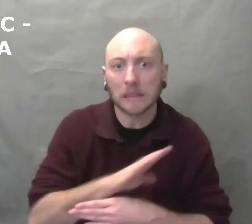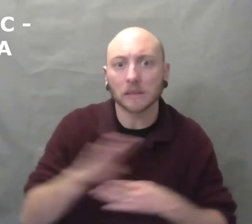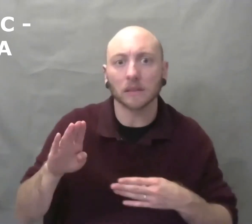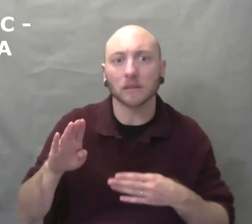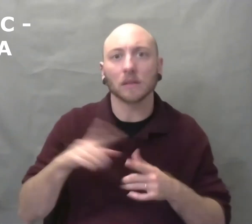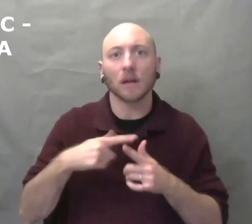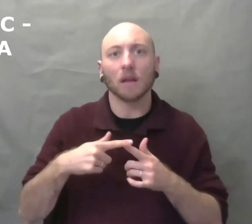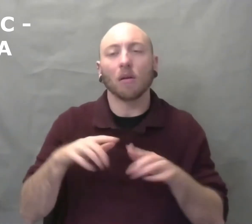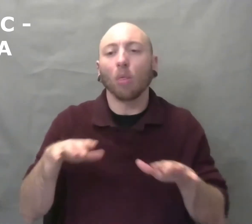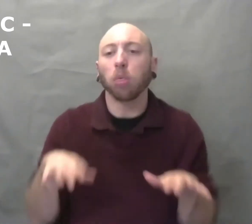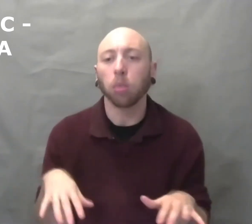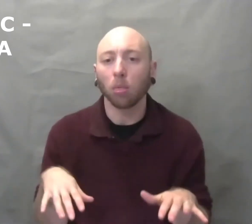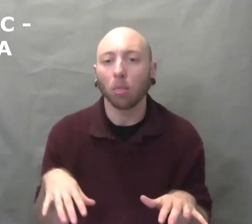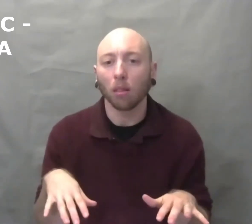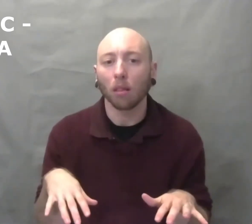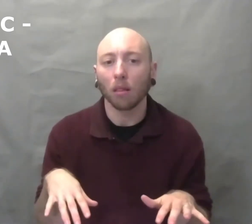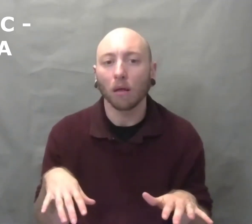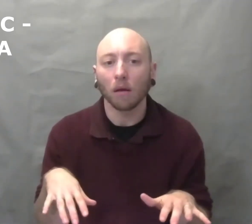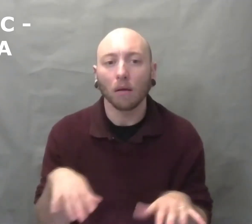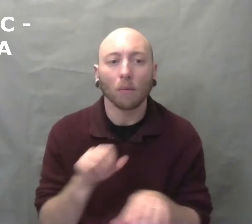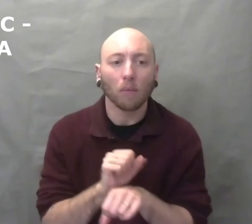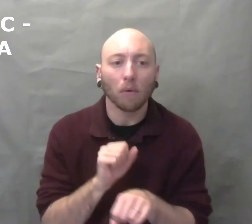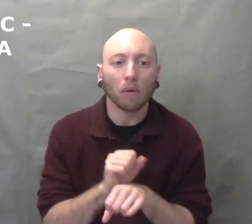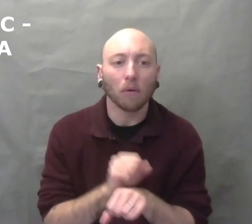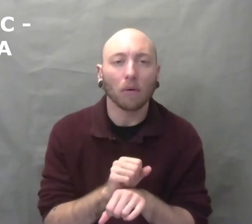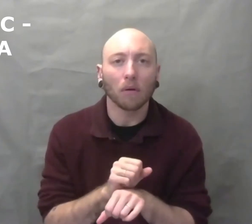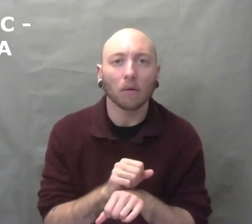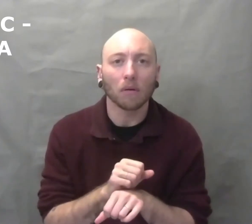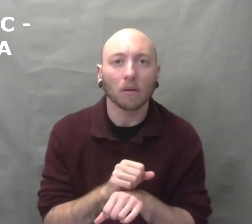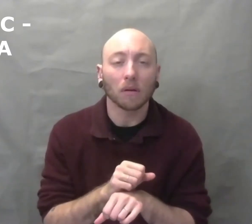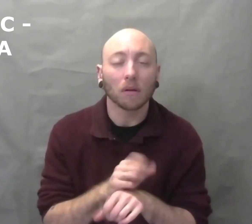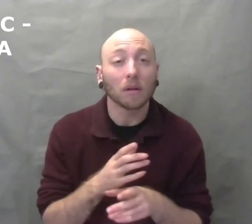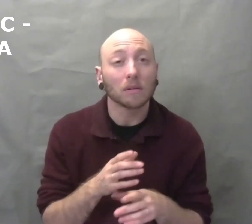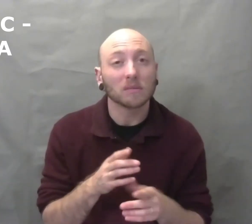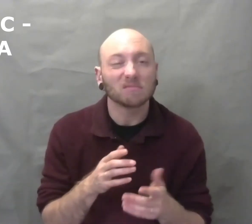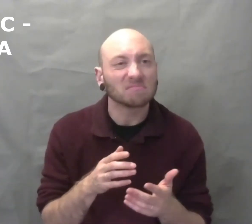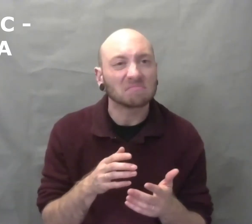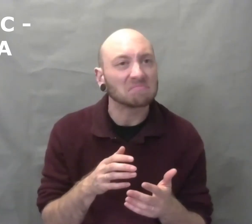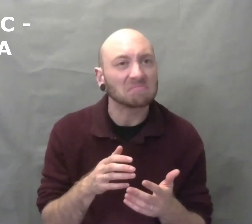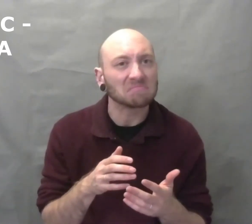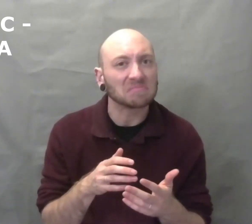work, and I would be I'd focus, but not like I'm a very talkative person, very outgoing. And when I was on this medication, I was very